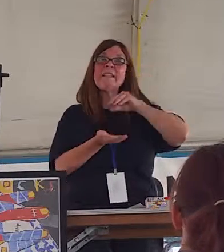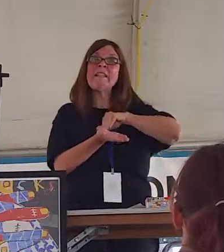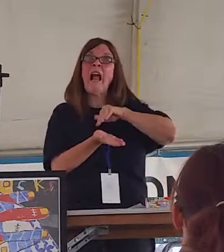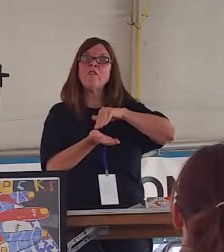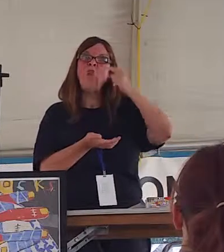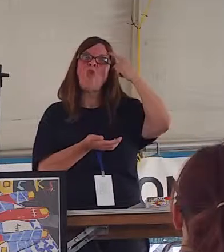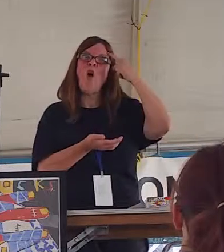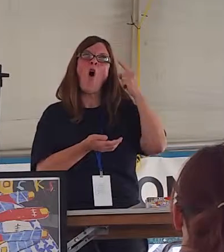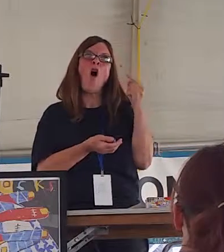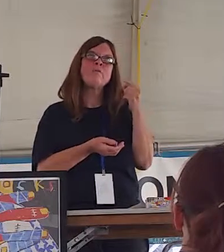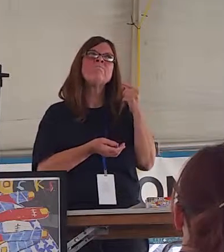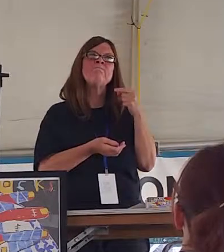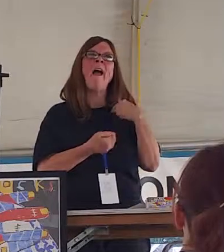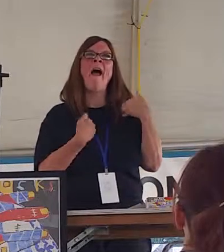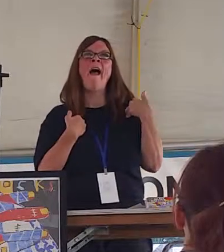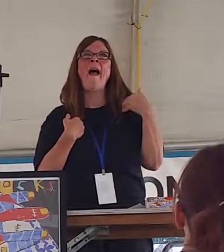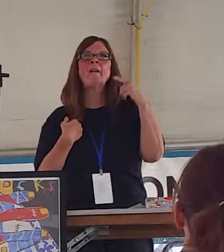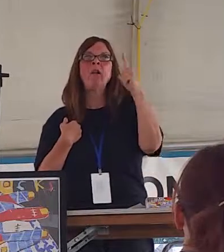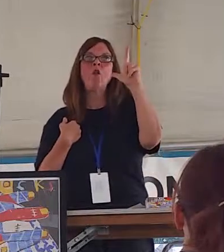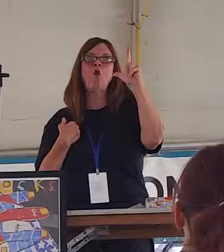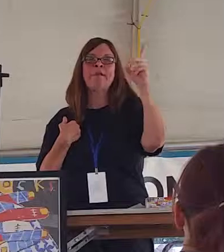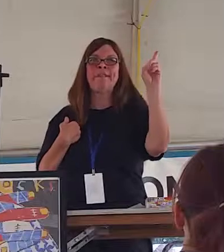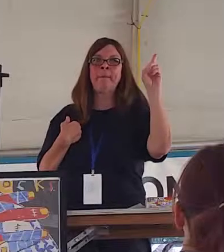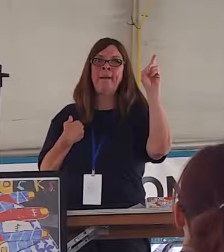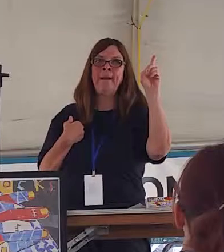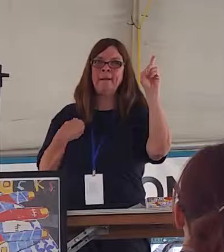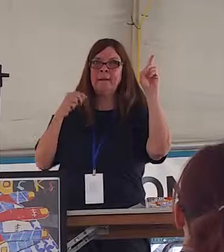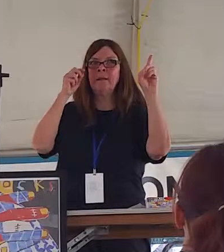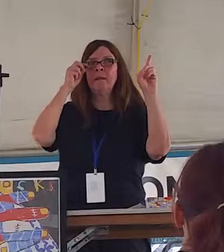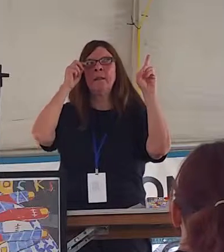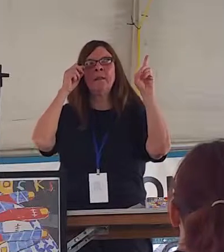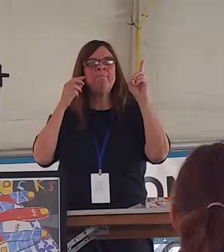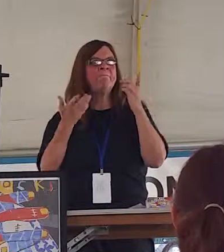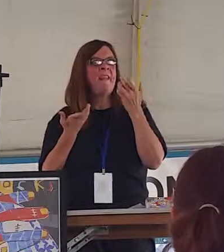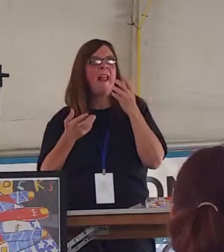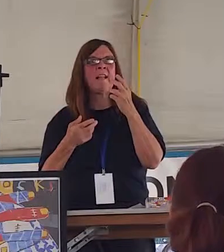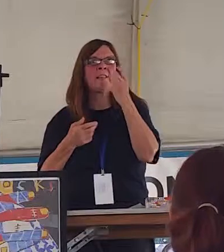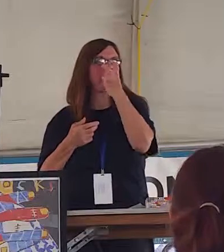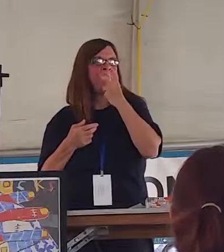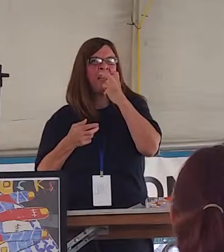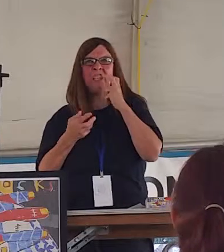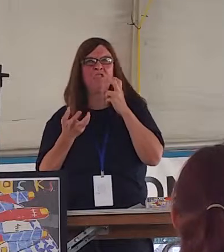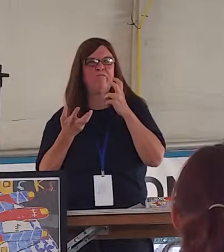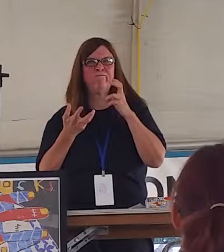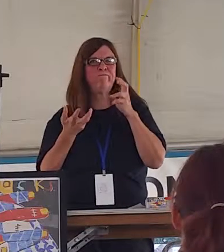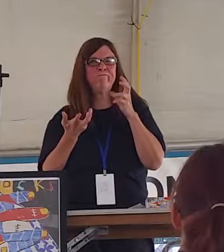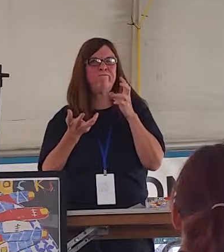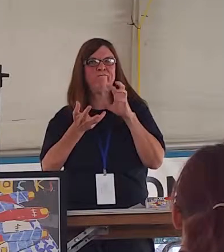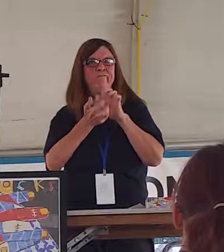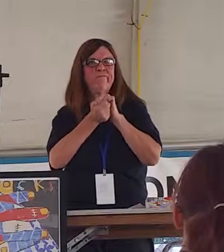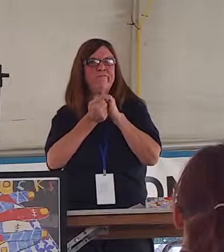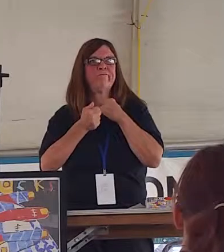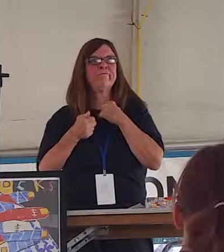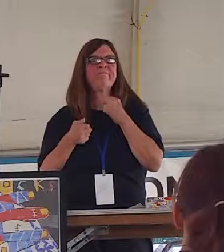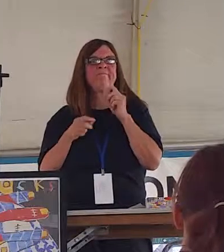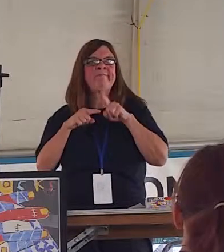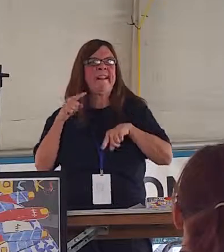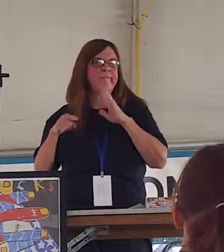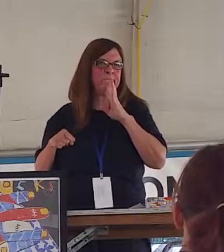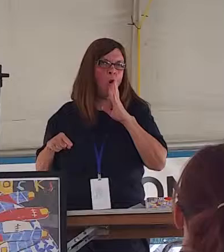that. At first, the doctors thought I had a learning disability. My speech